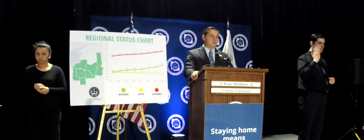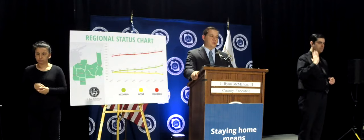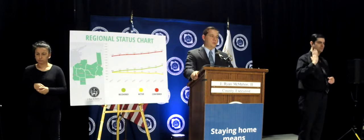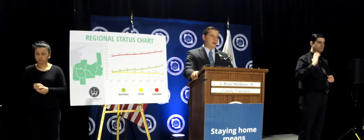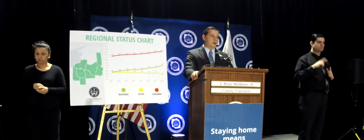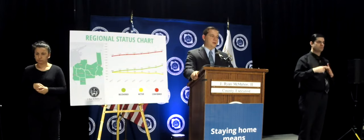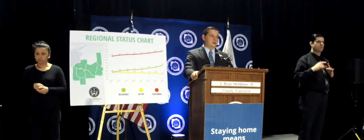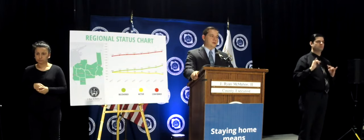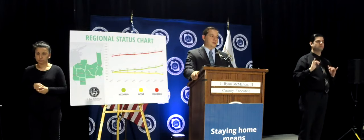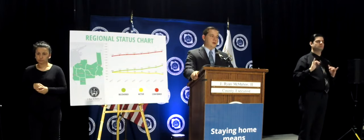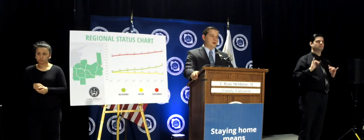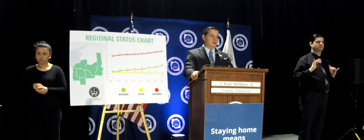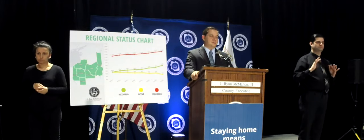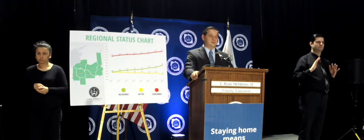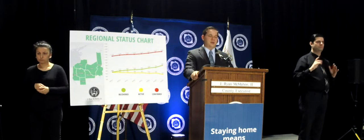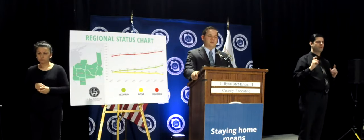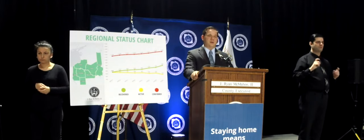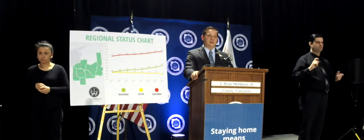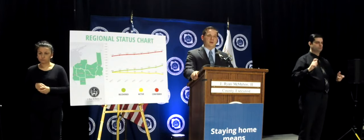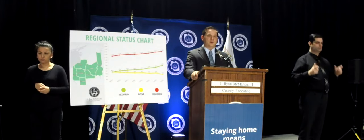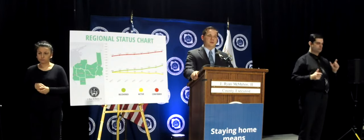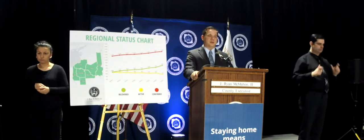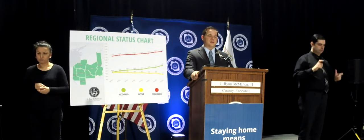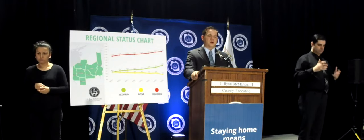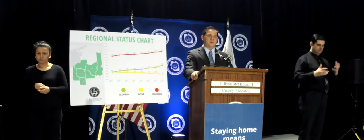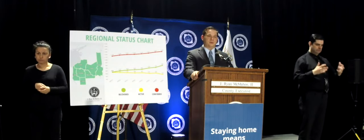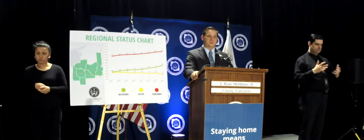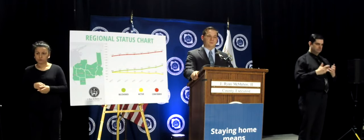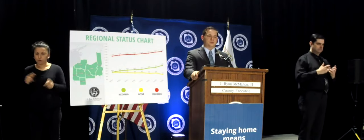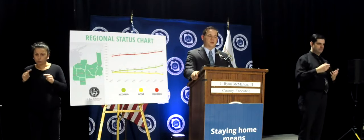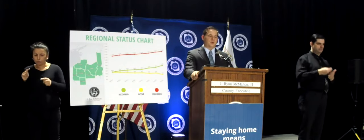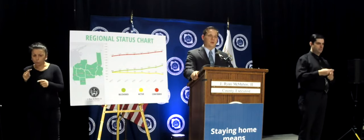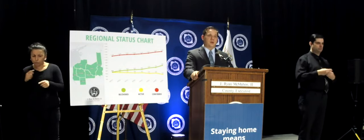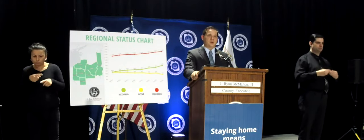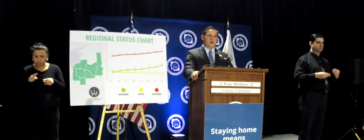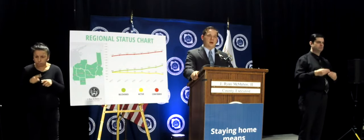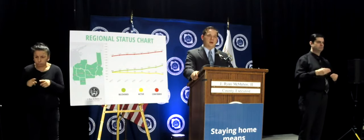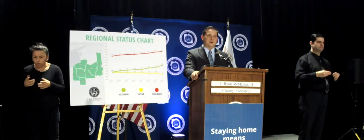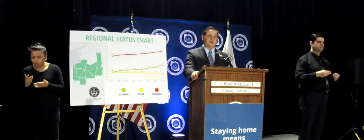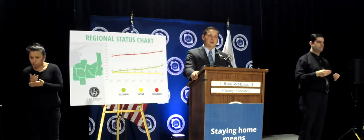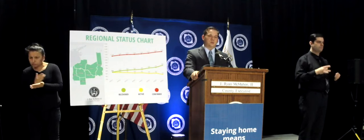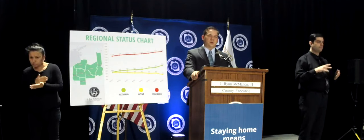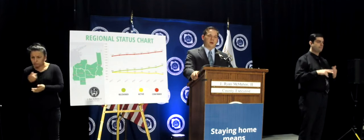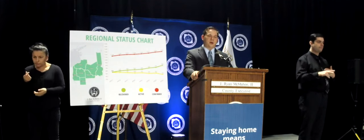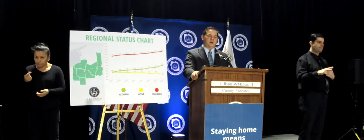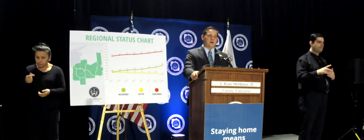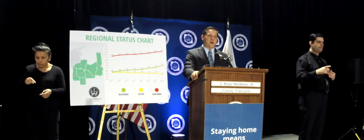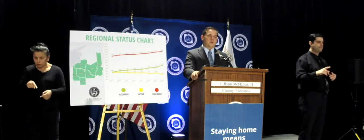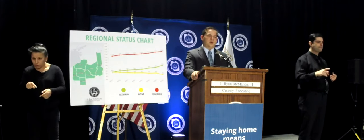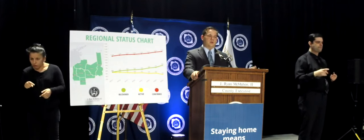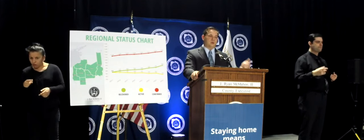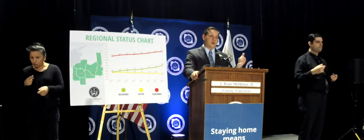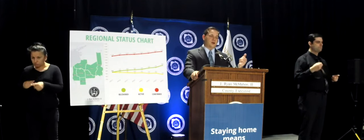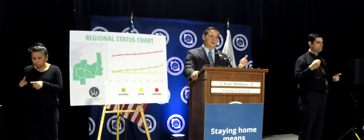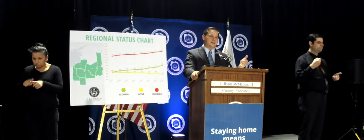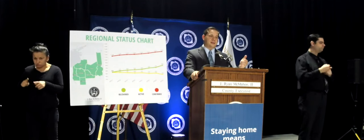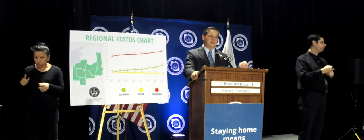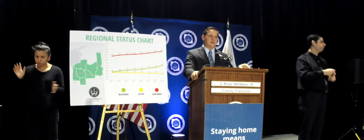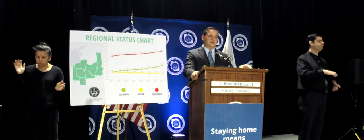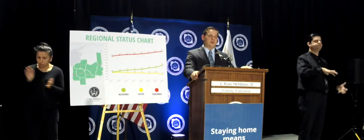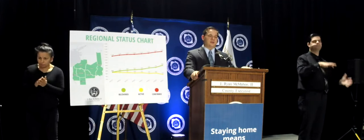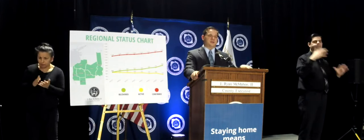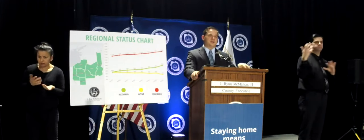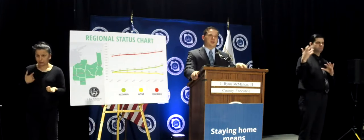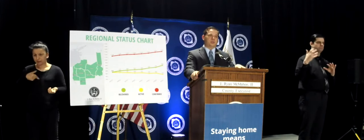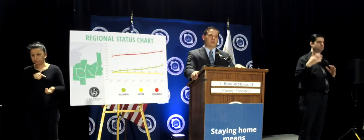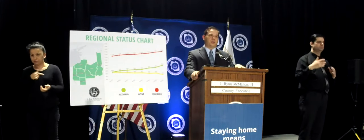can't absorb a type of hit that we think is coming. So that's where we have a retirement incentive